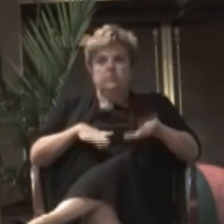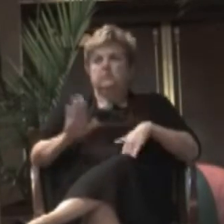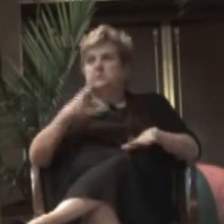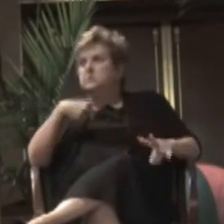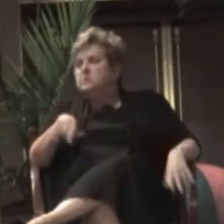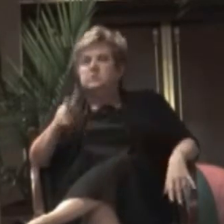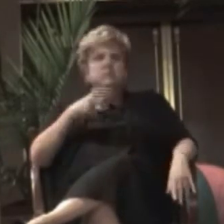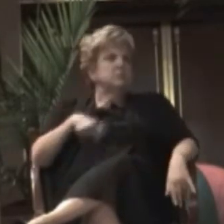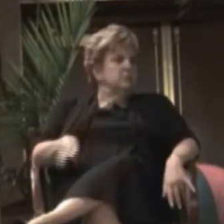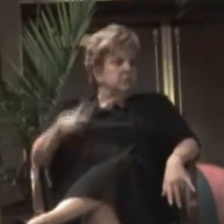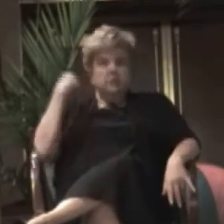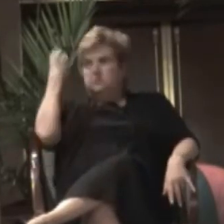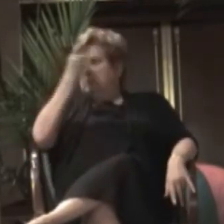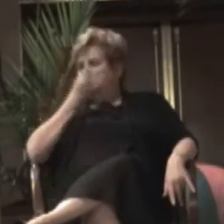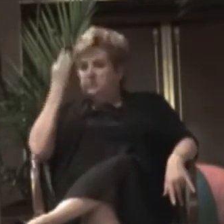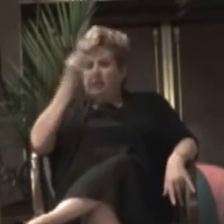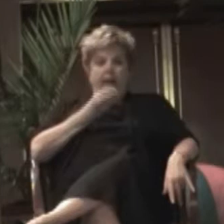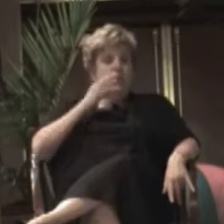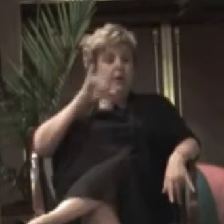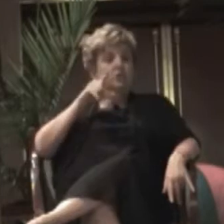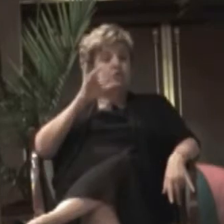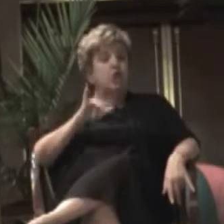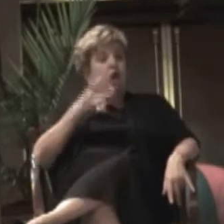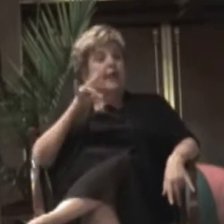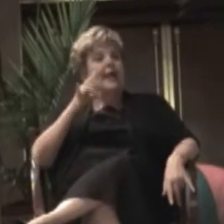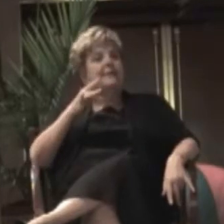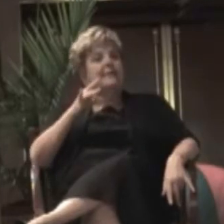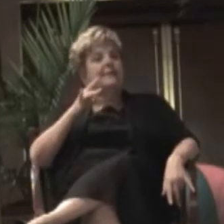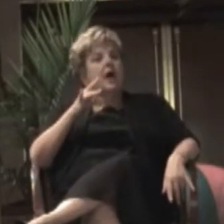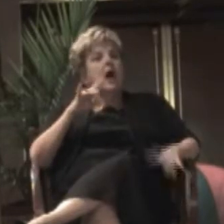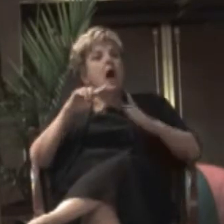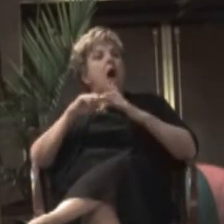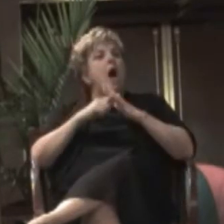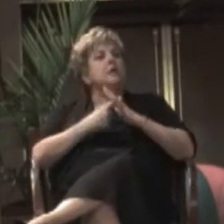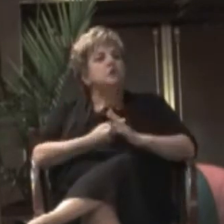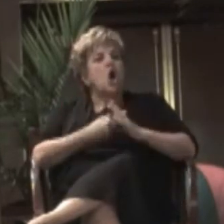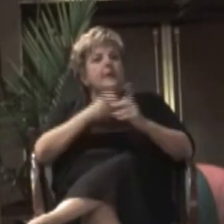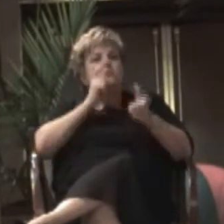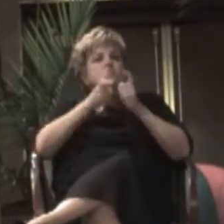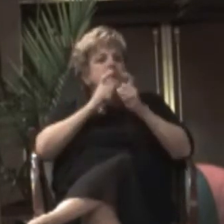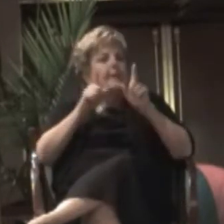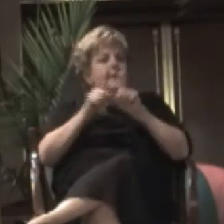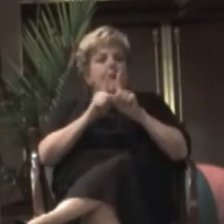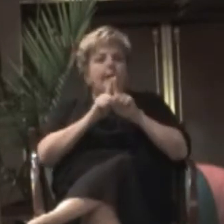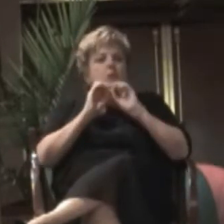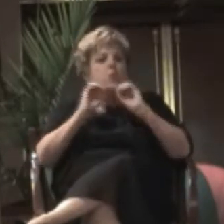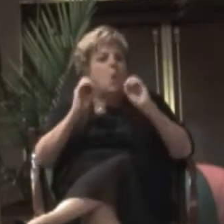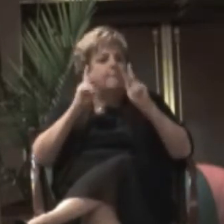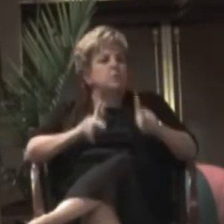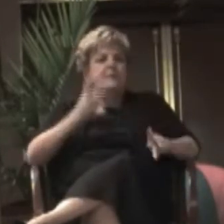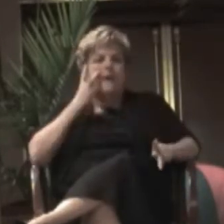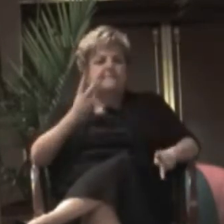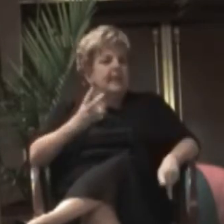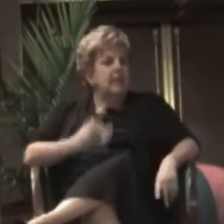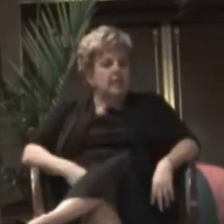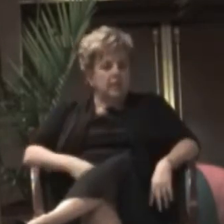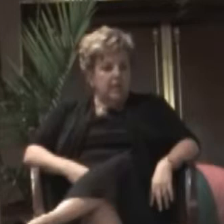day. And then on the 18th of July, I started to drink literally like no person I've ever seen. Now, that's not an idle statement. That's not